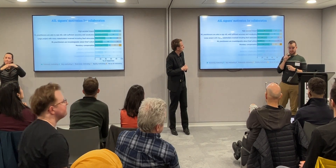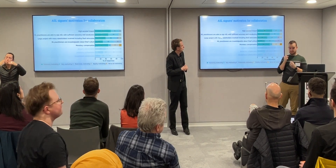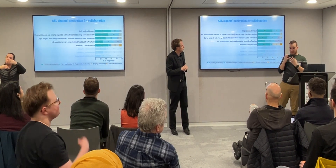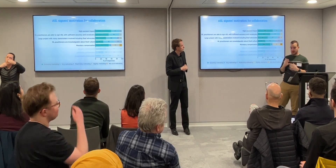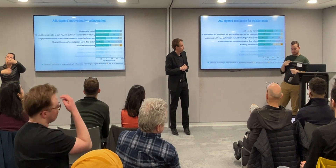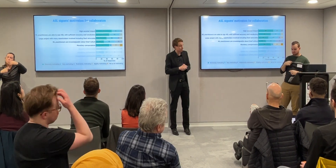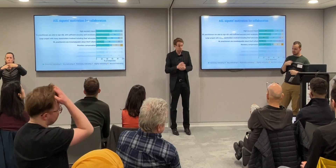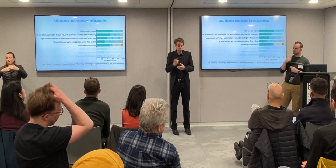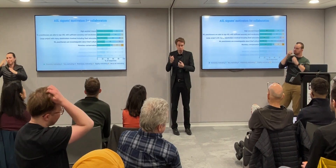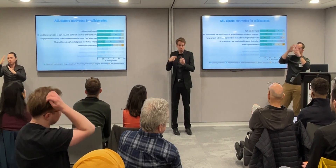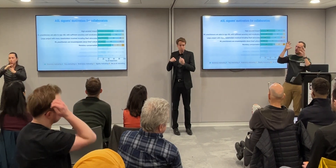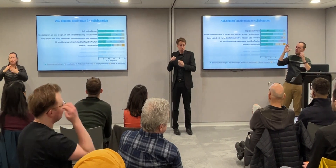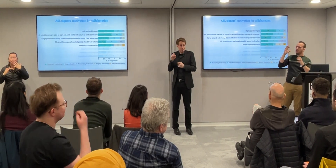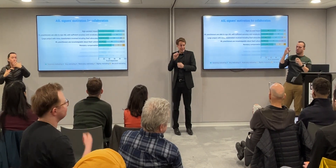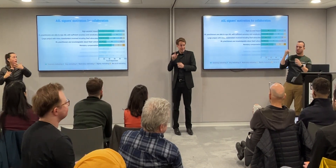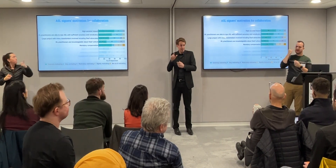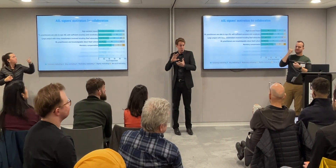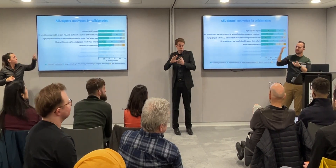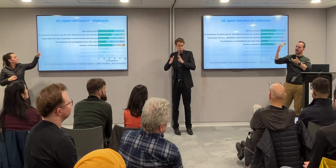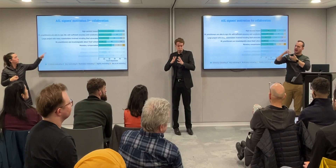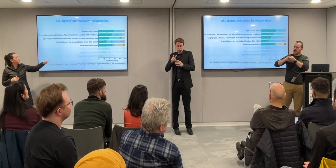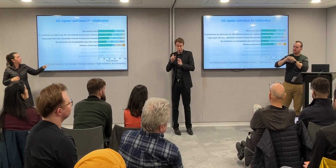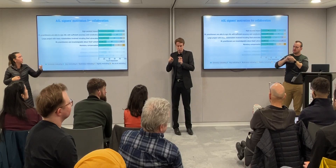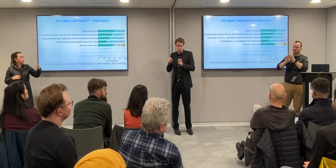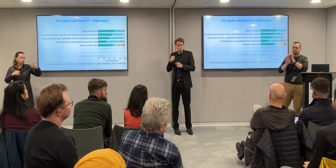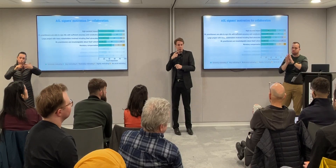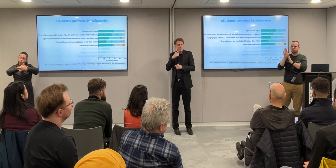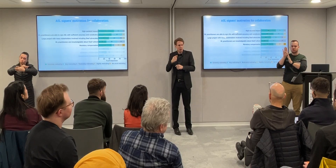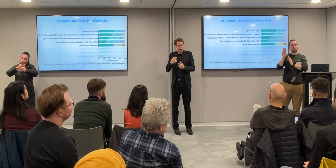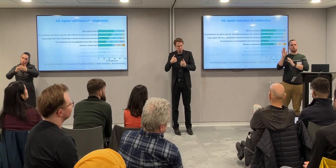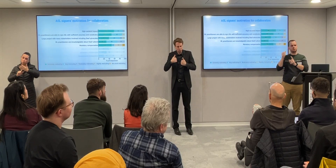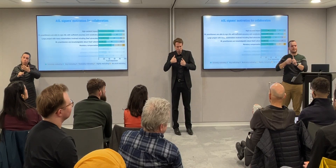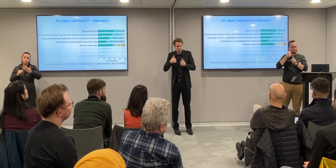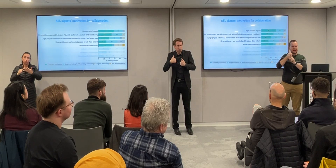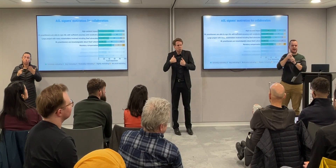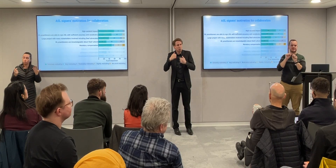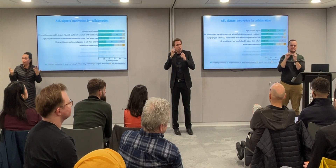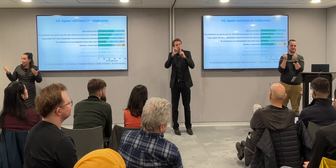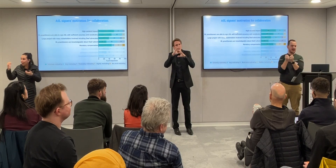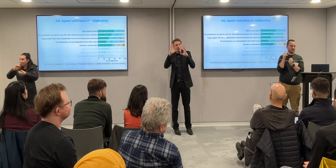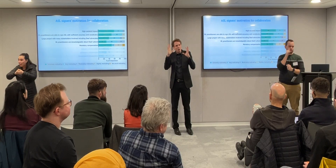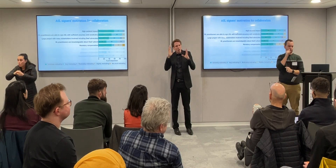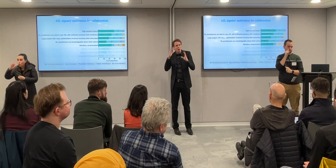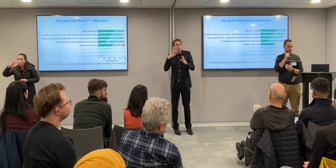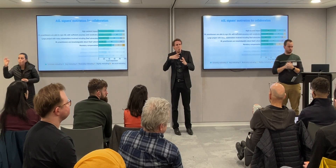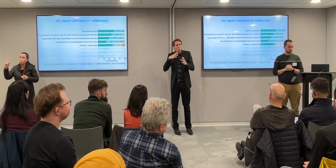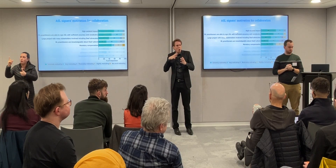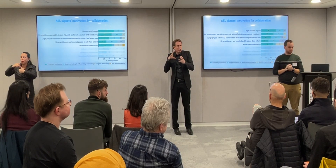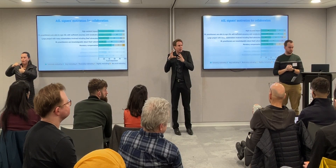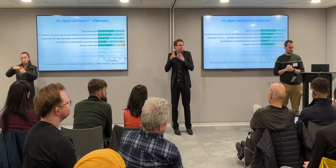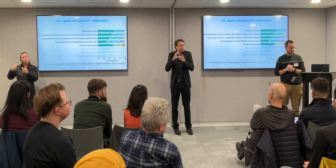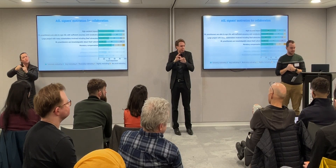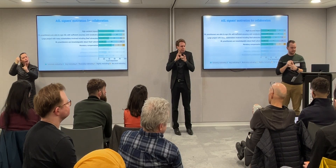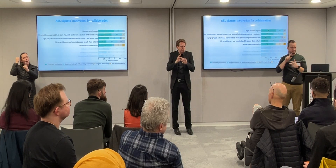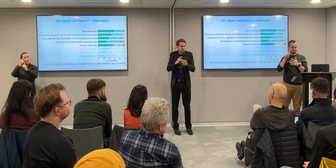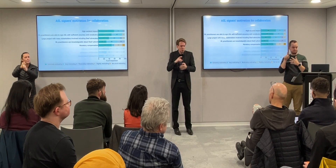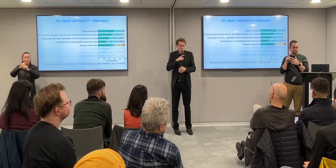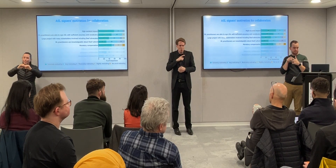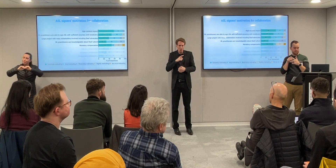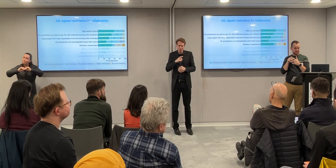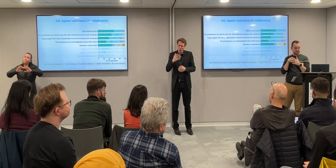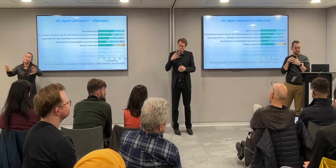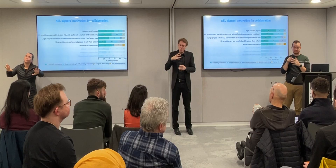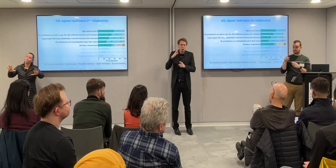The ASL signers said that they could envision and really wanted to collaborate so that they could have a high societal impact.